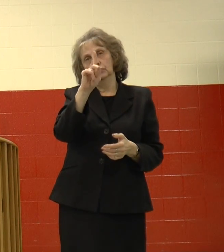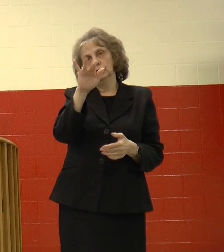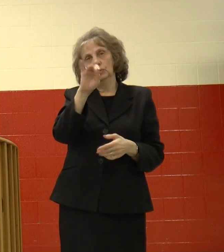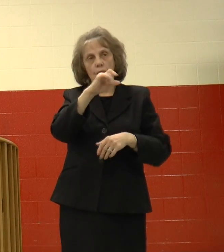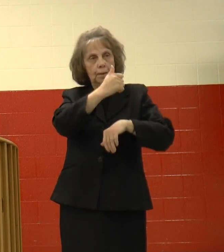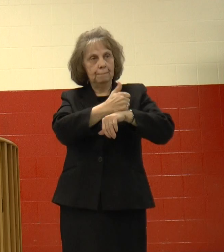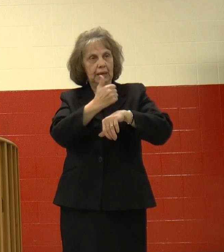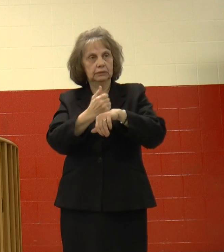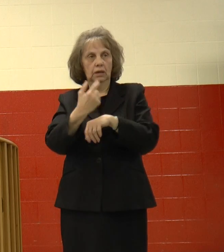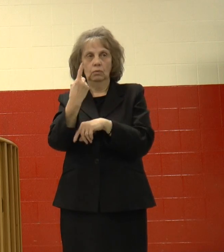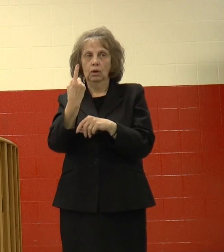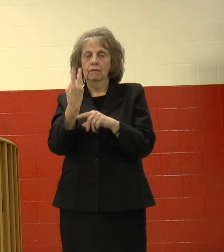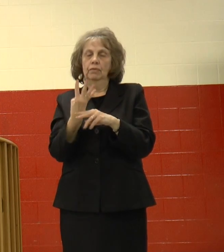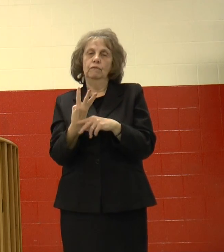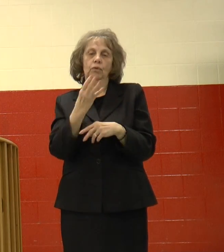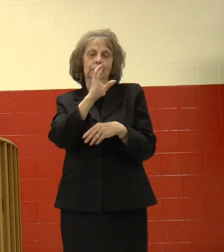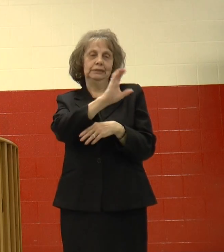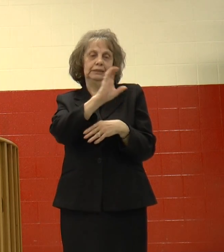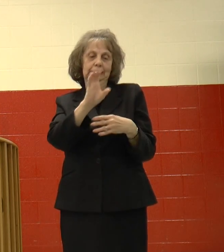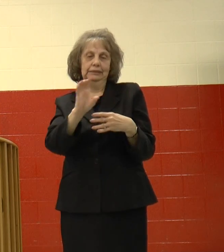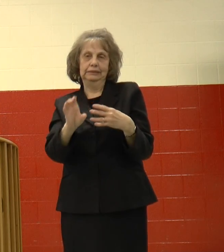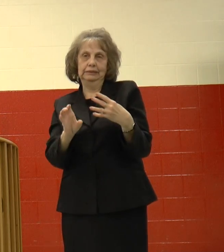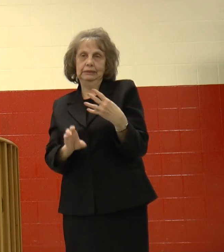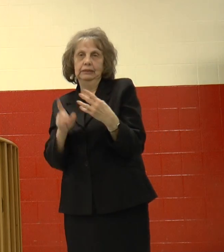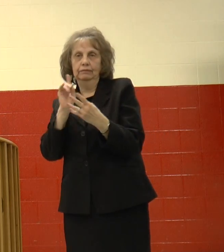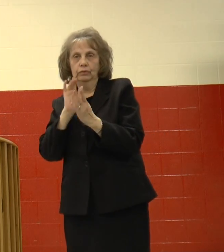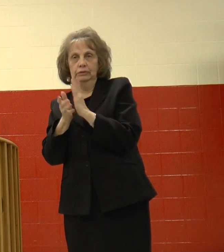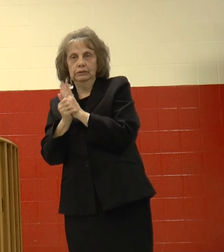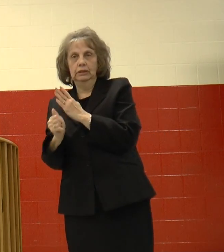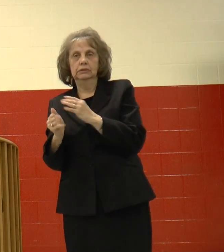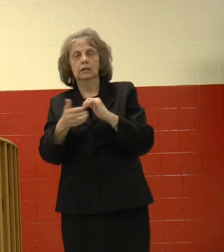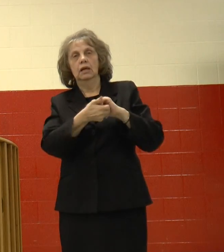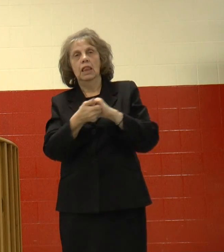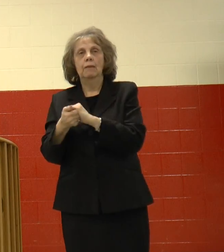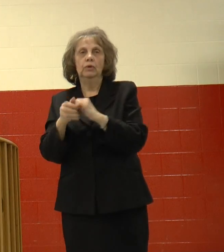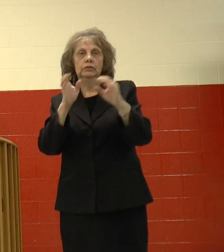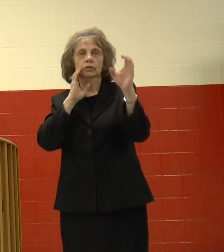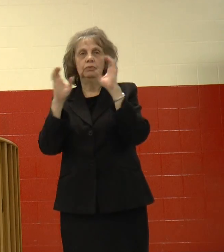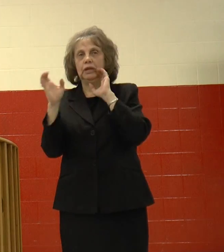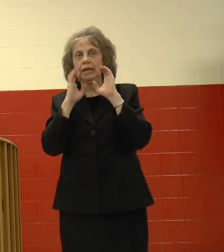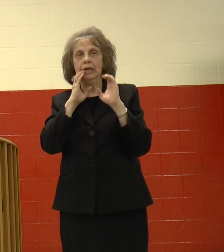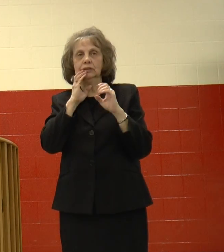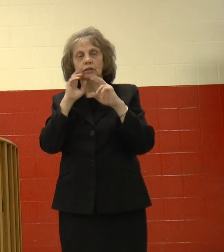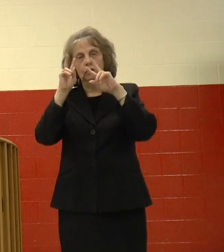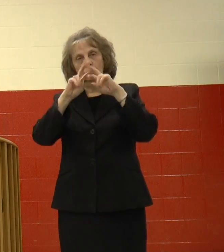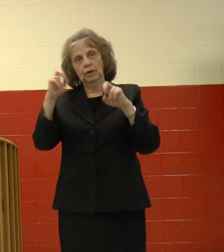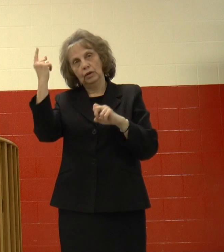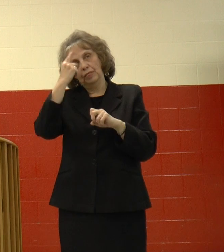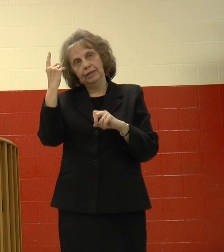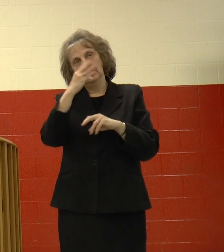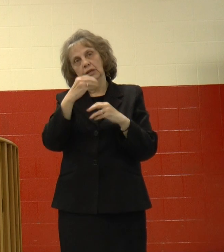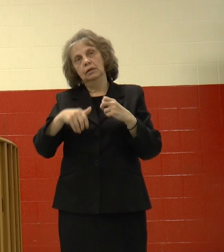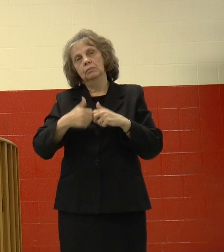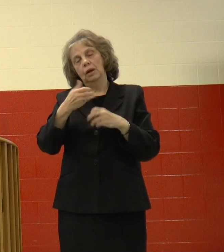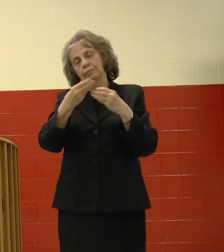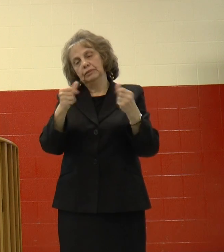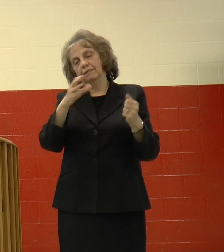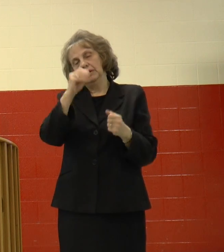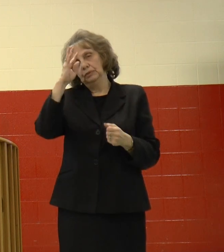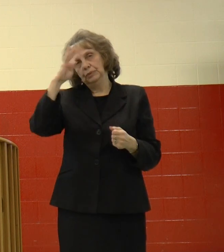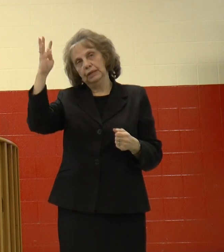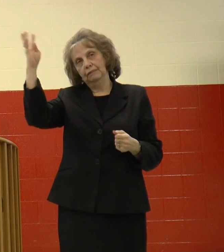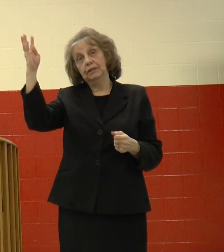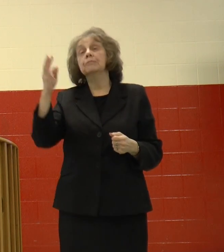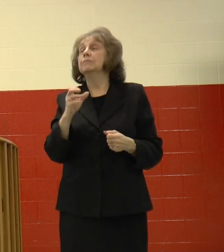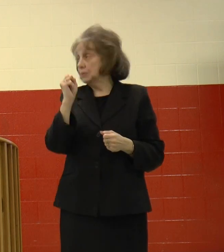of the 4 C's that you hear as far as 21st century skills: collaboration, communication, critical thinking and problem solving, and creativity.